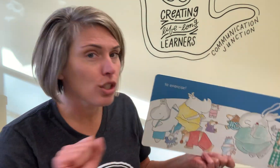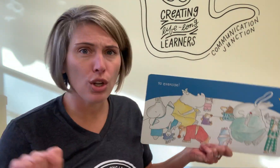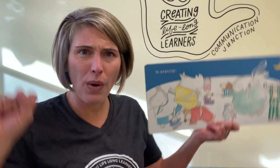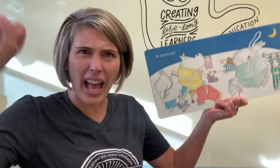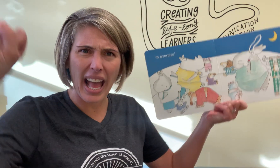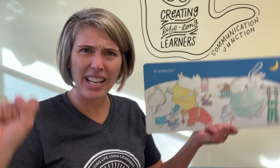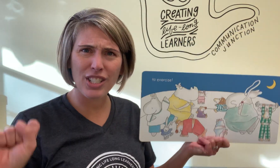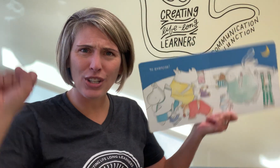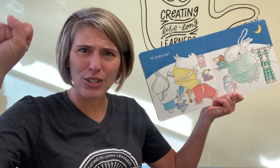To